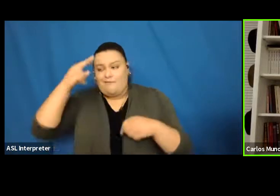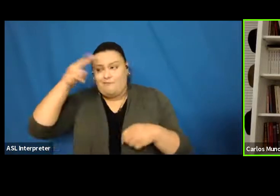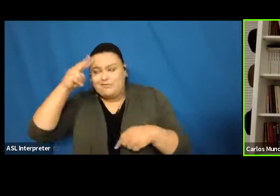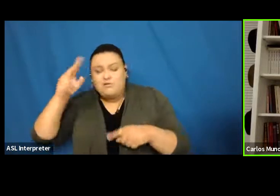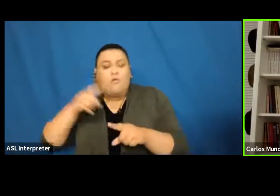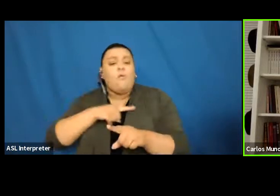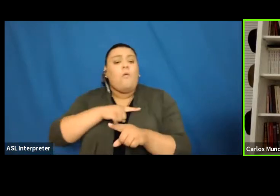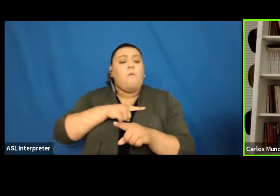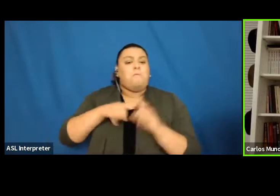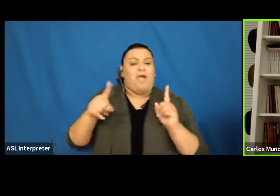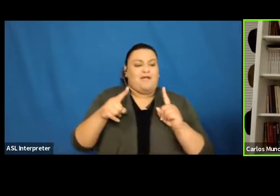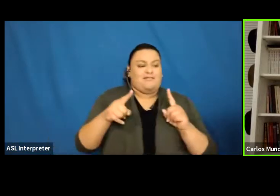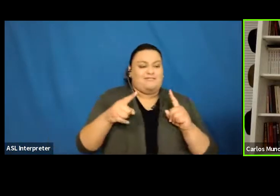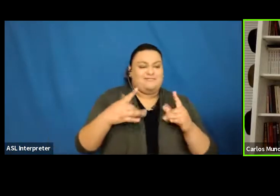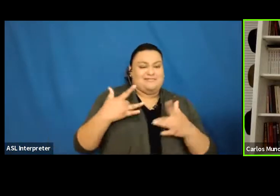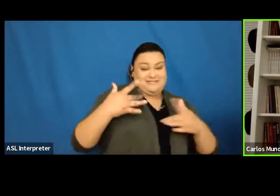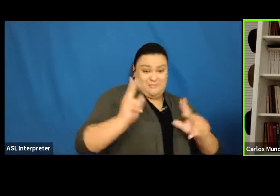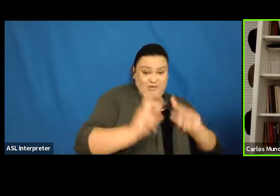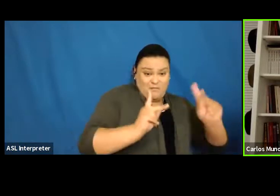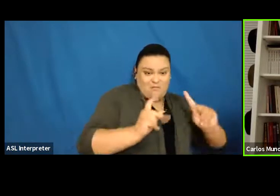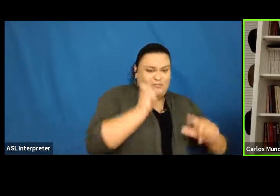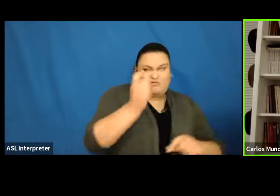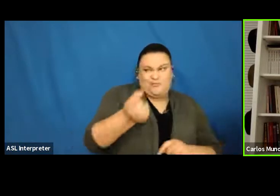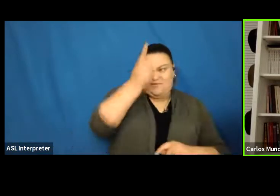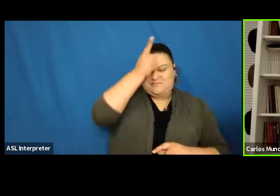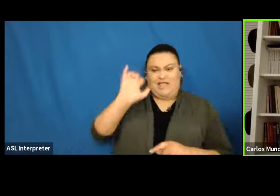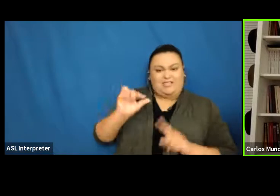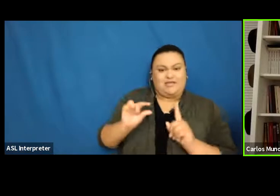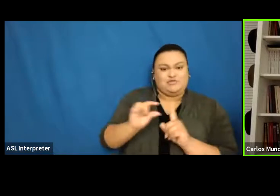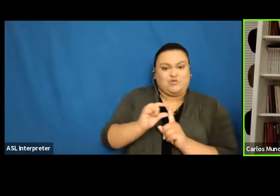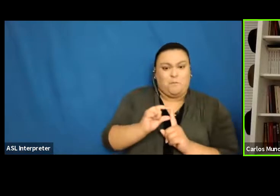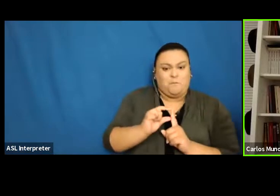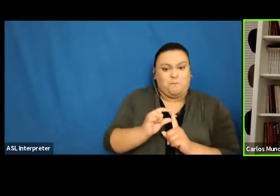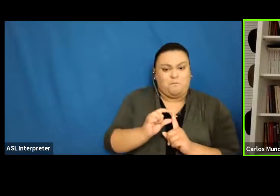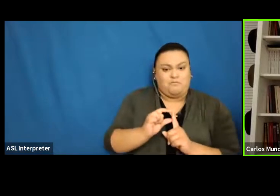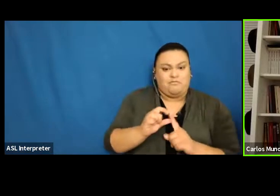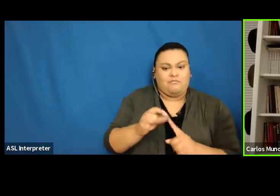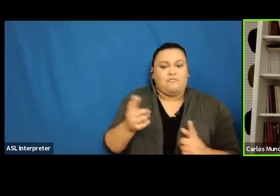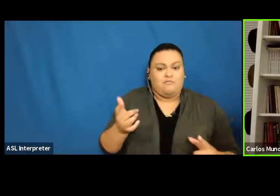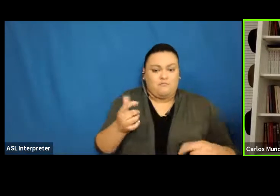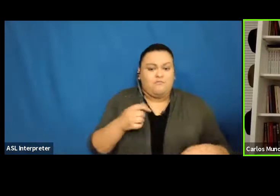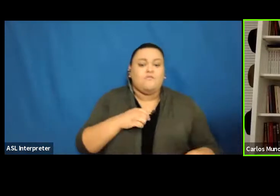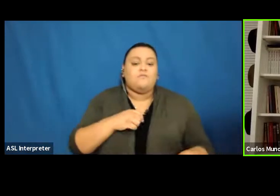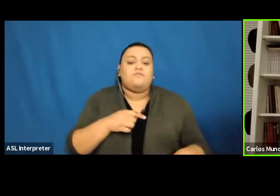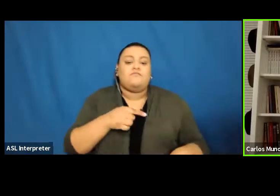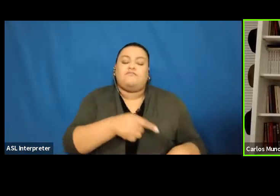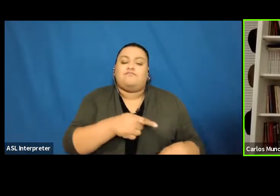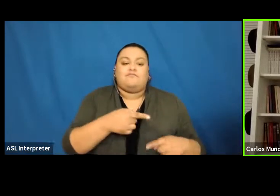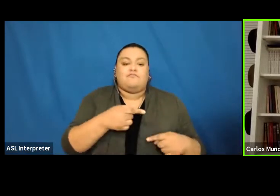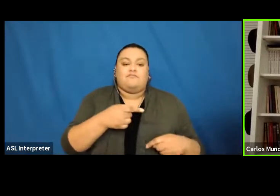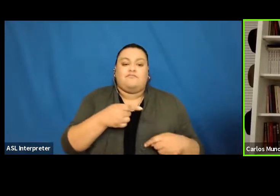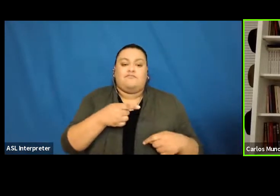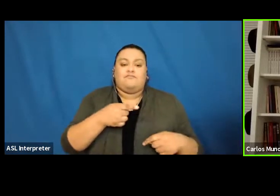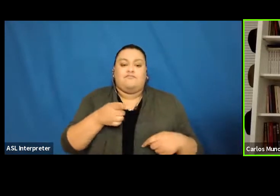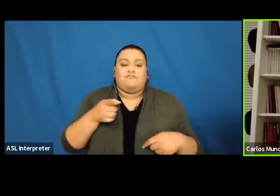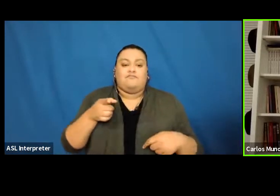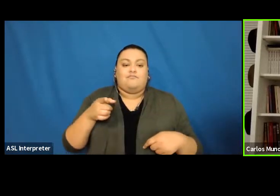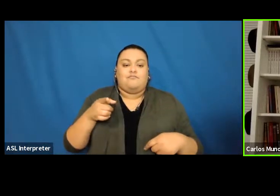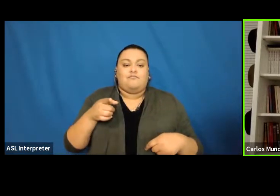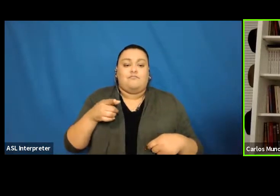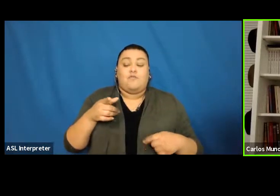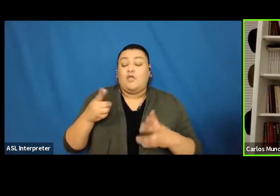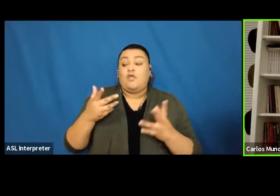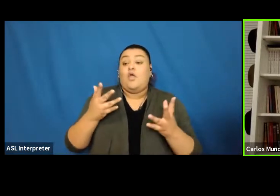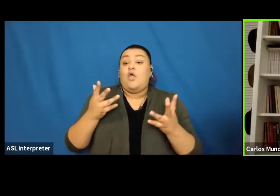average folks out there don't understand that, you know. And if we want to help organize the community, organize the working class, organize